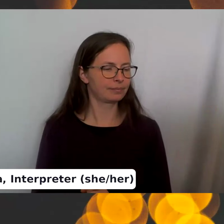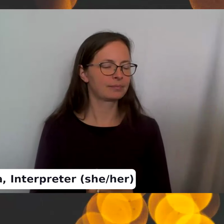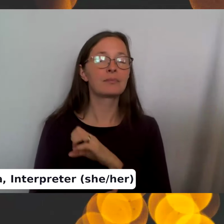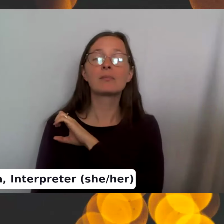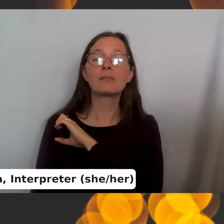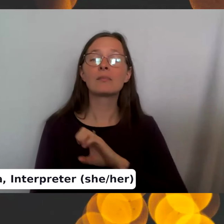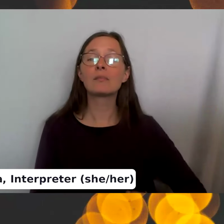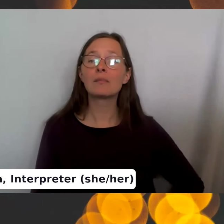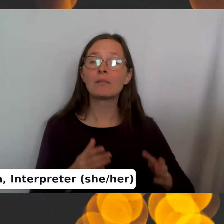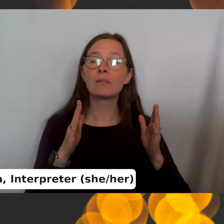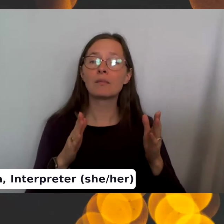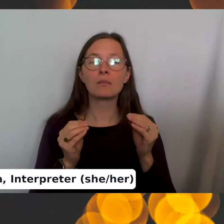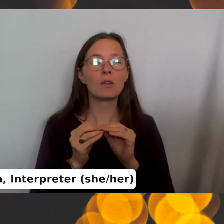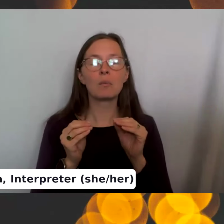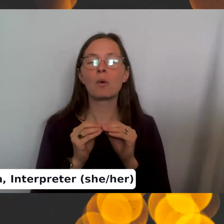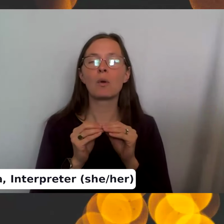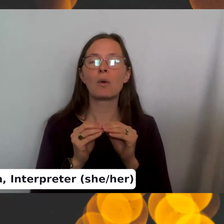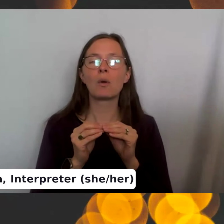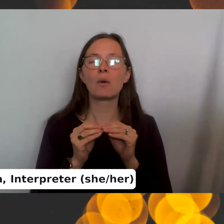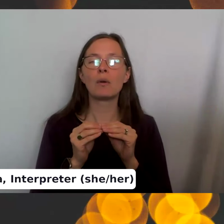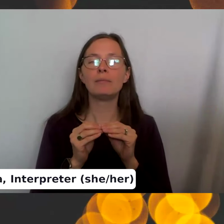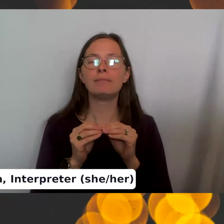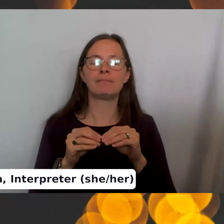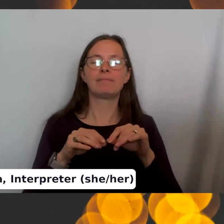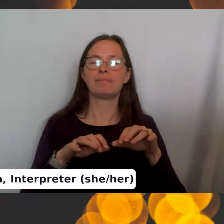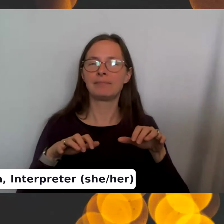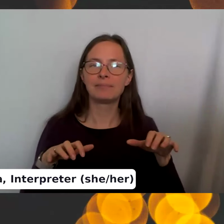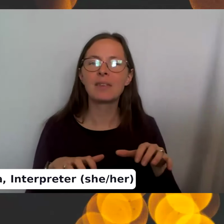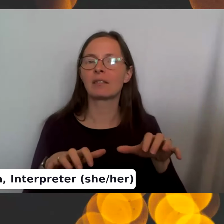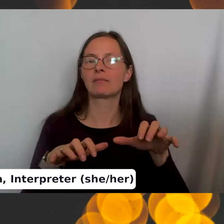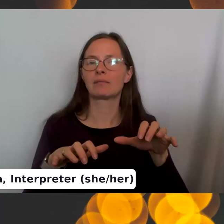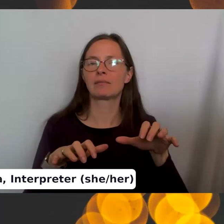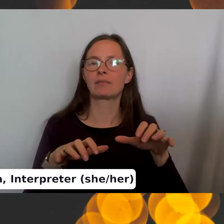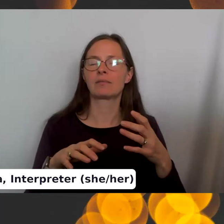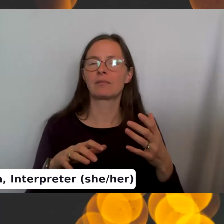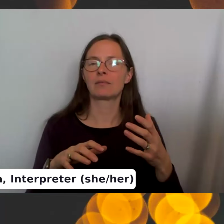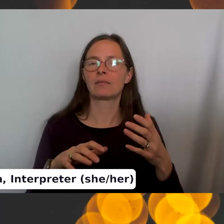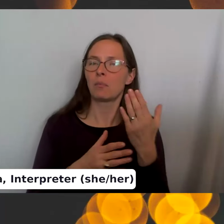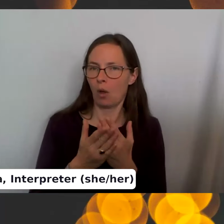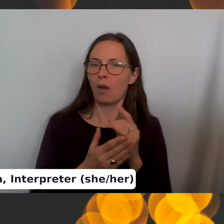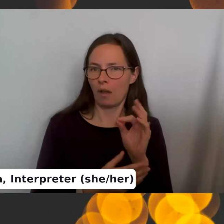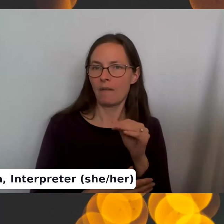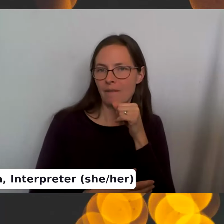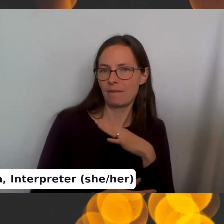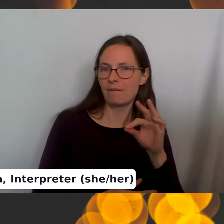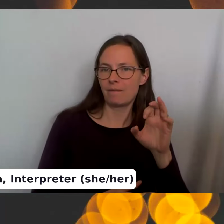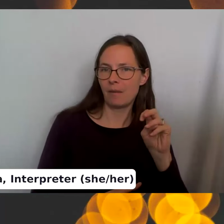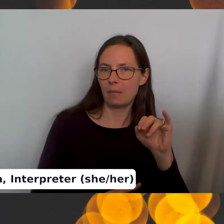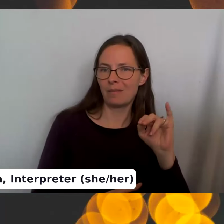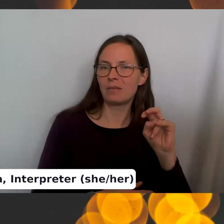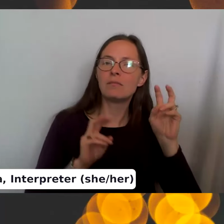more of the active aspect of the feminine, which is the caretaking